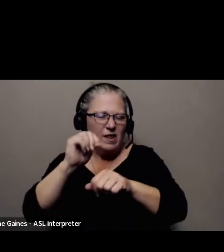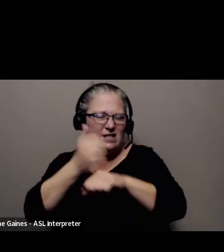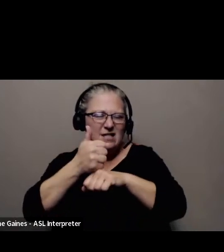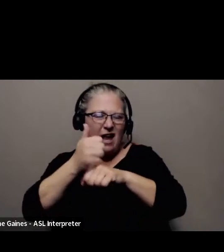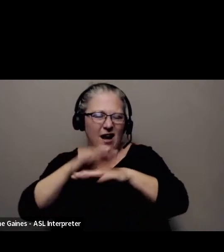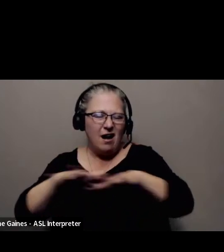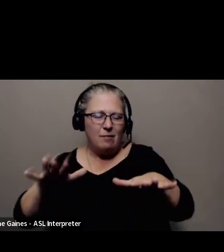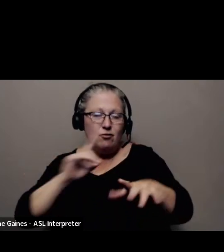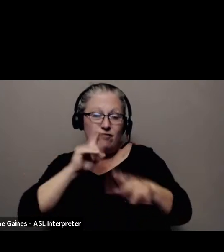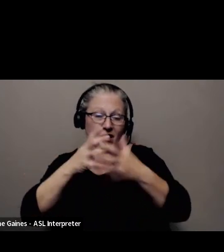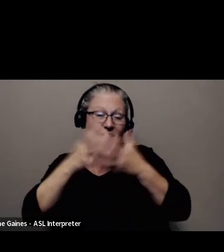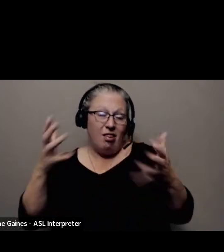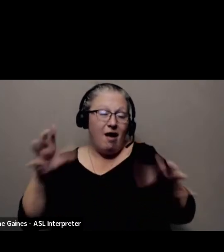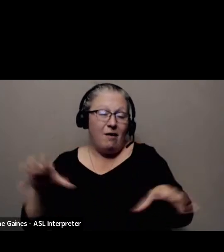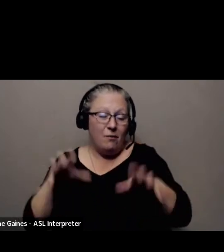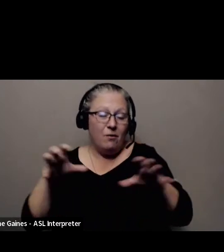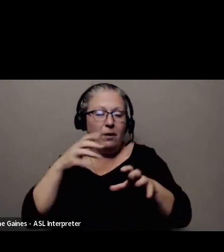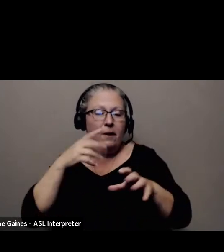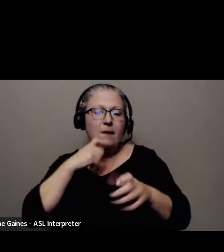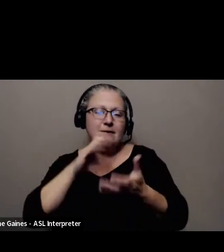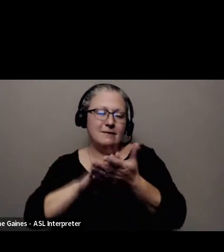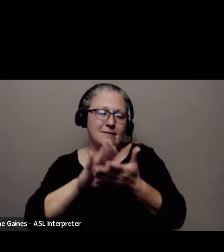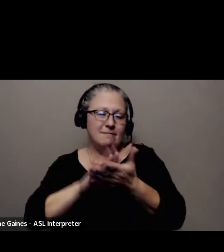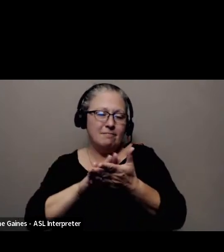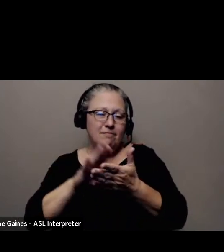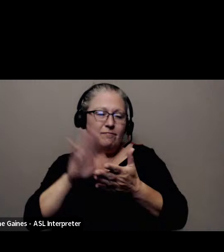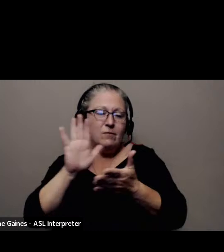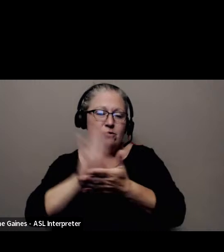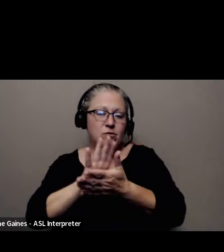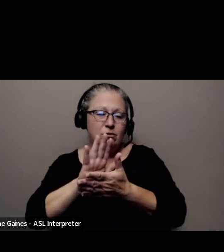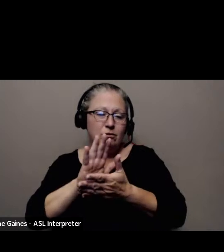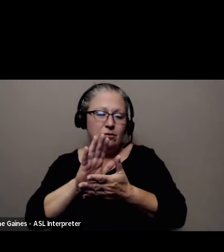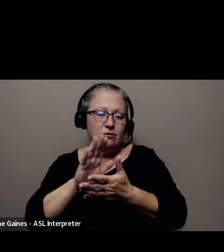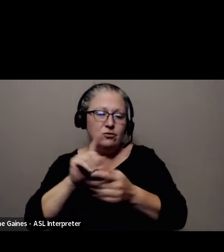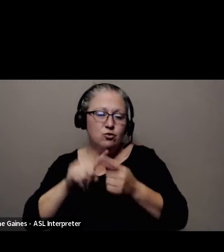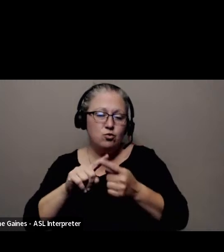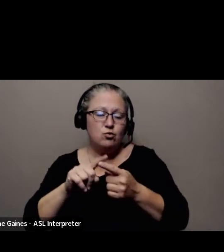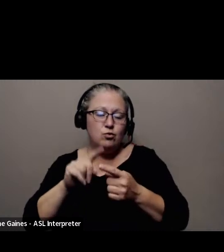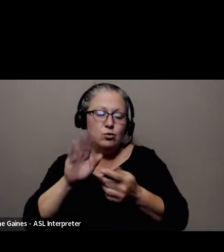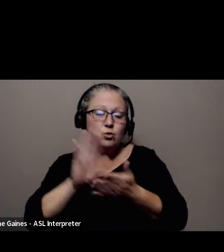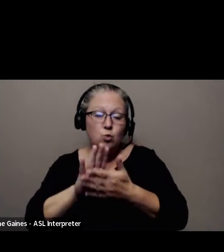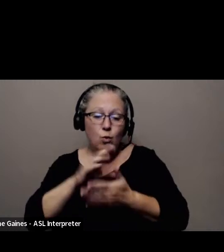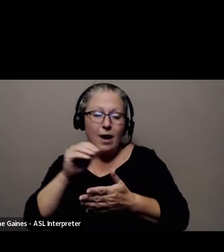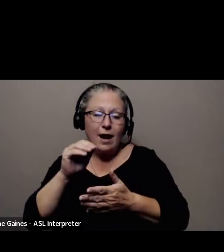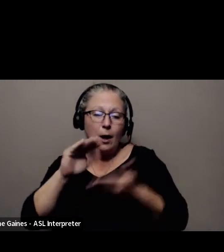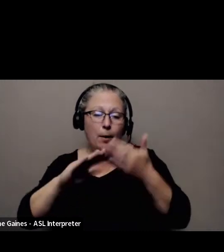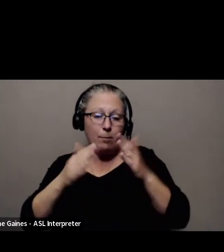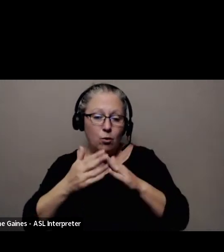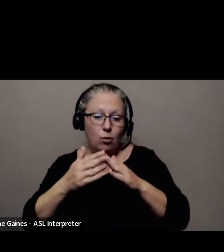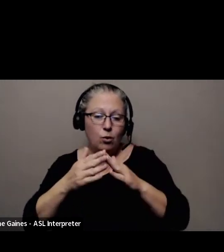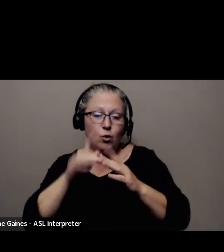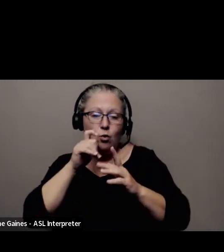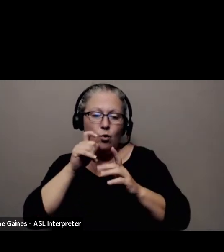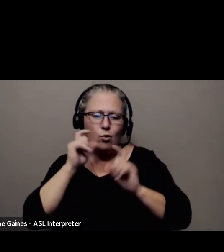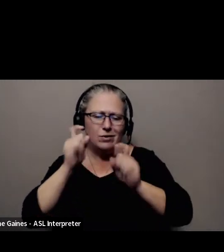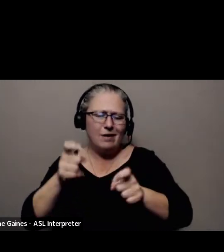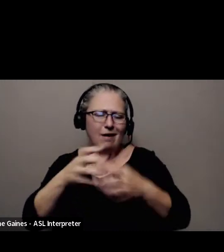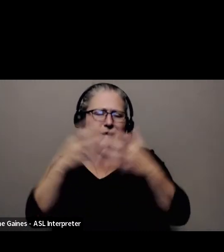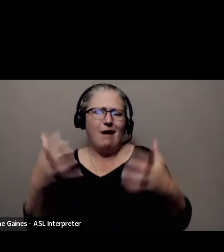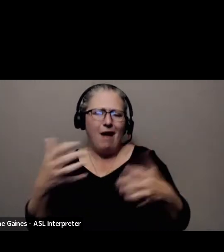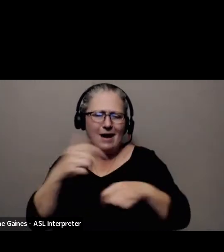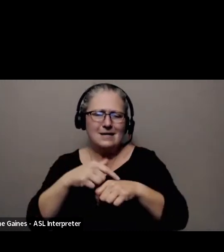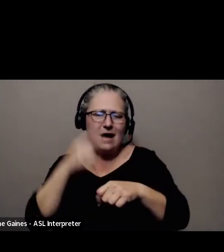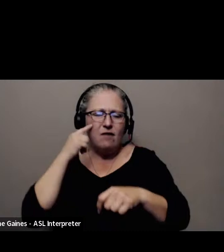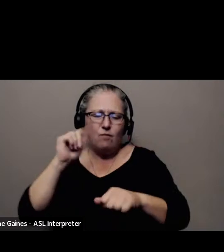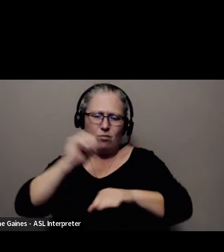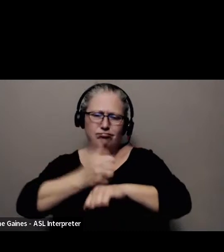And I just want to commend the school and the community who gave so much time to put on a